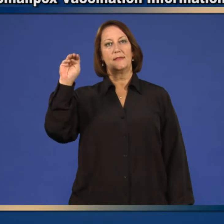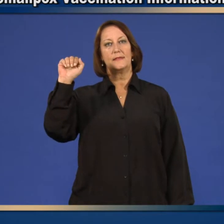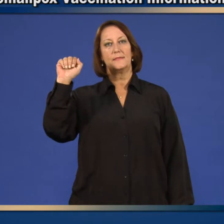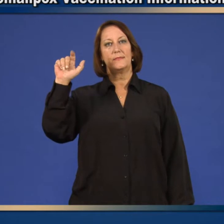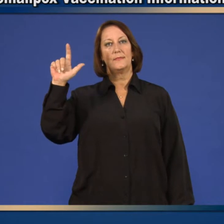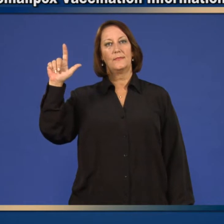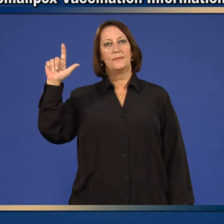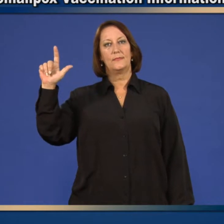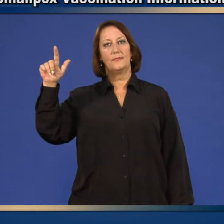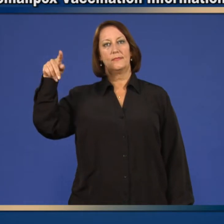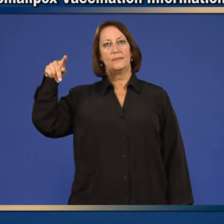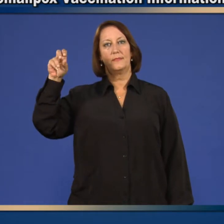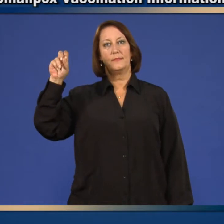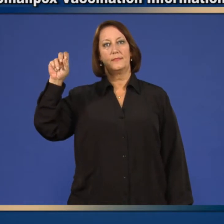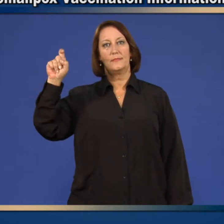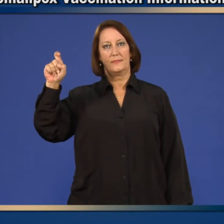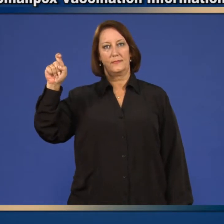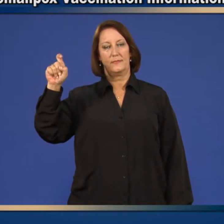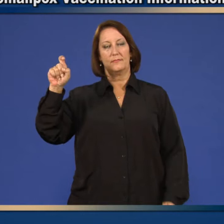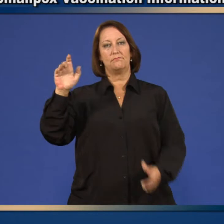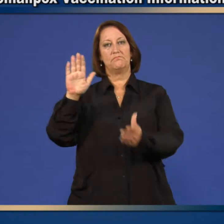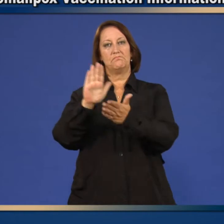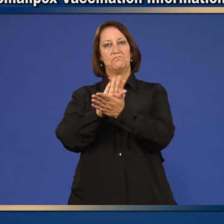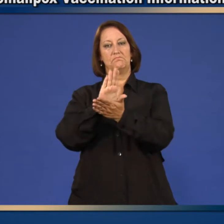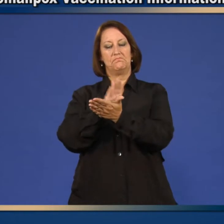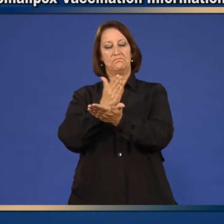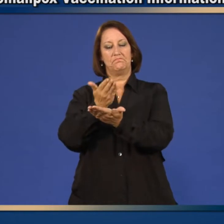Smallpox Fact Sheet.